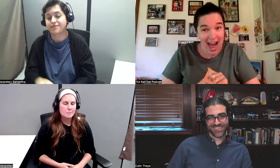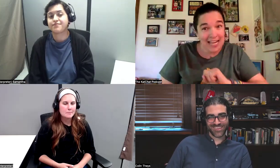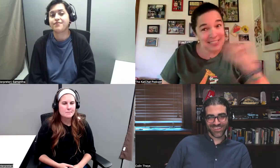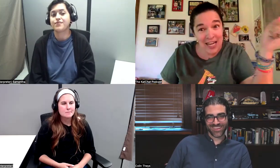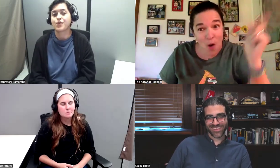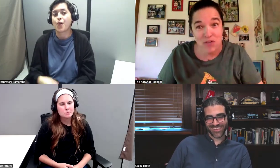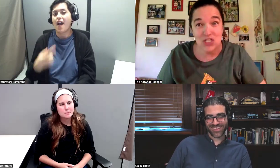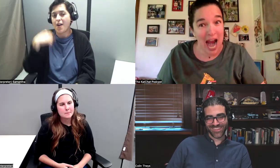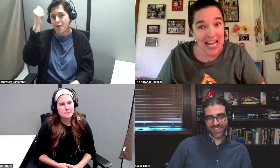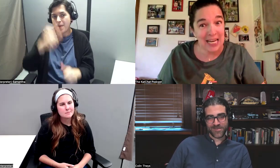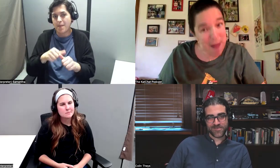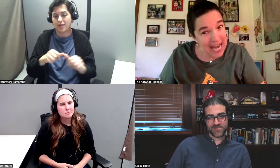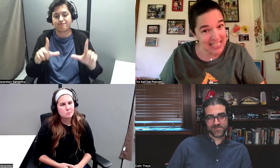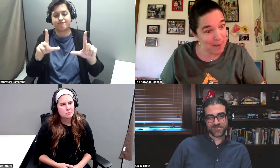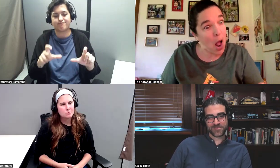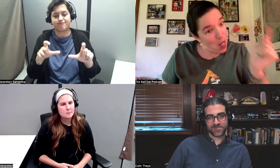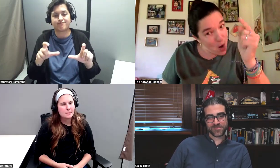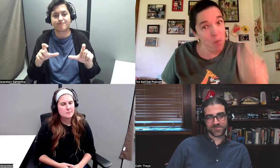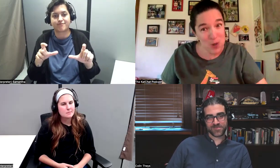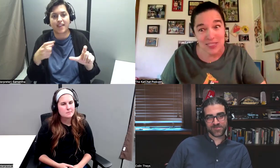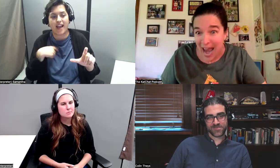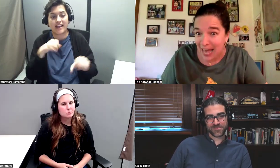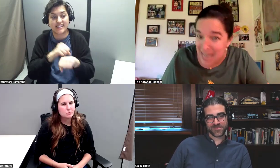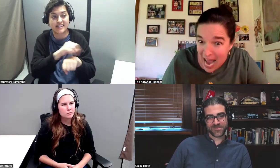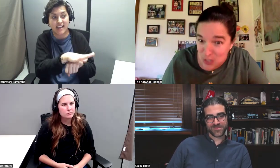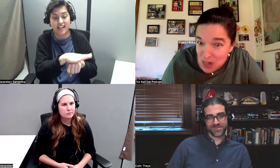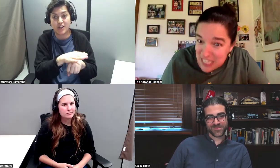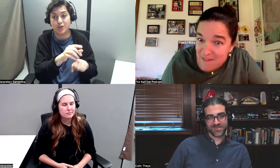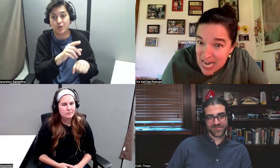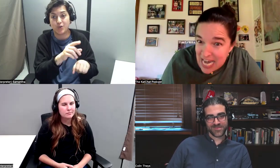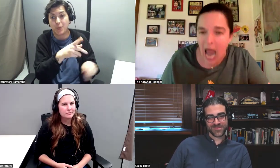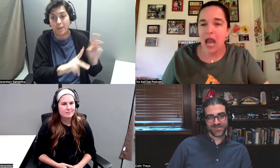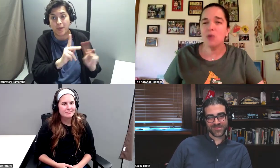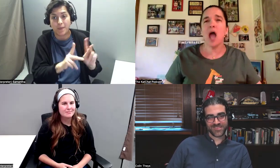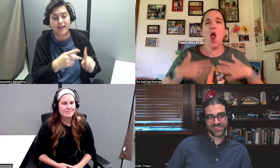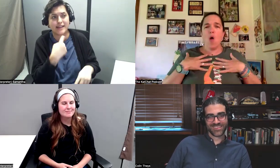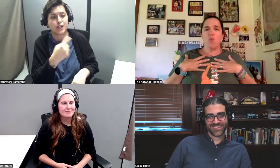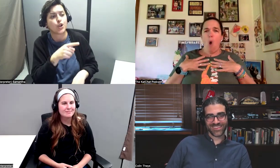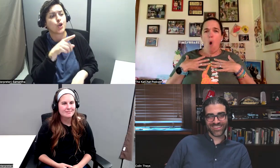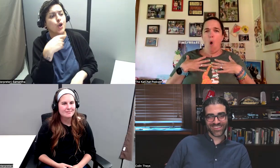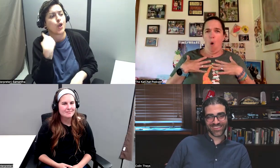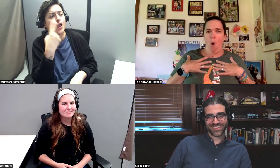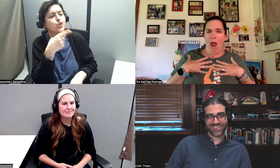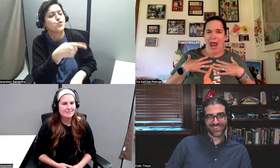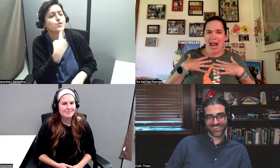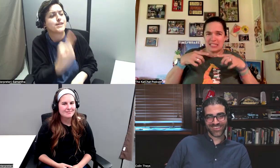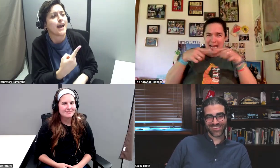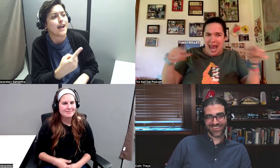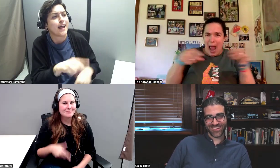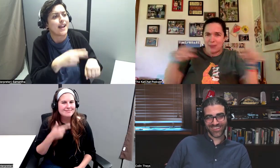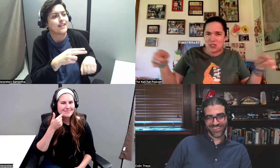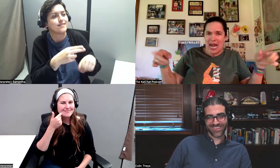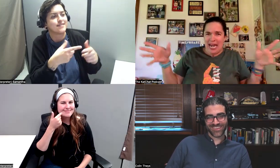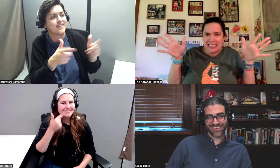screenshot and I sent it over to Jonathan Bennett. I'm like, look what you said on national TV. He was like, whoa, it's